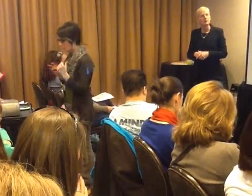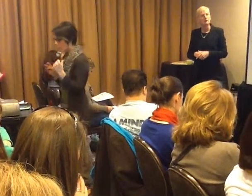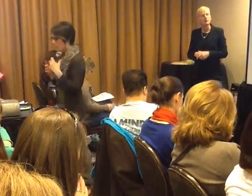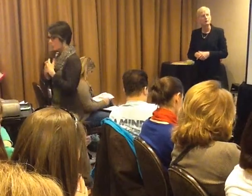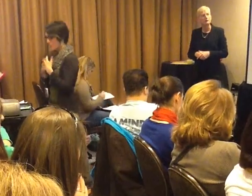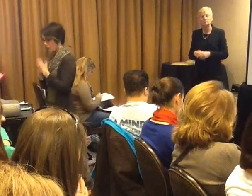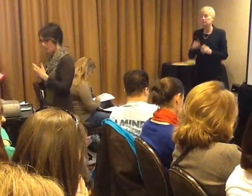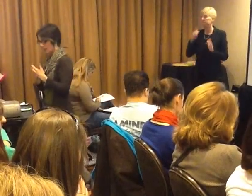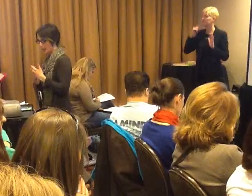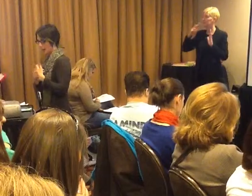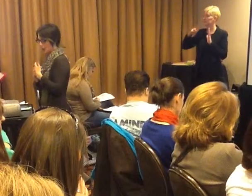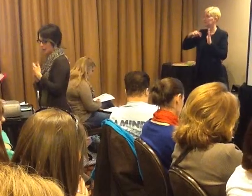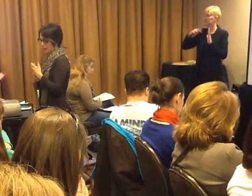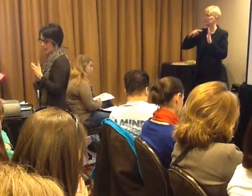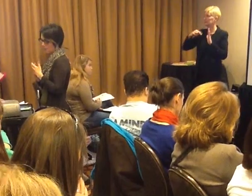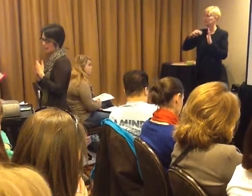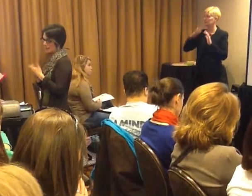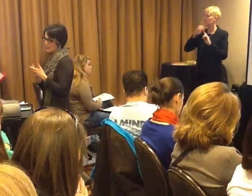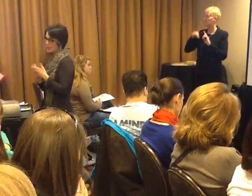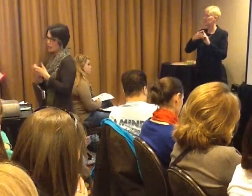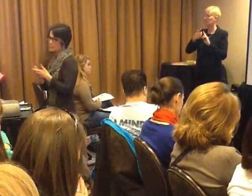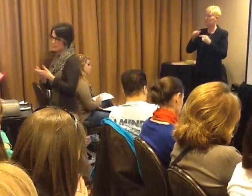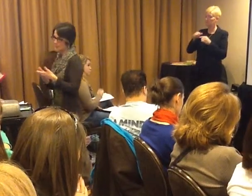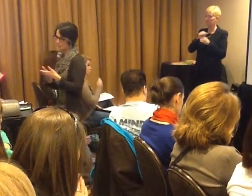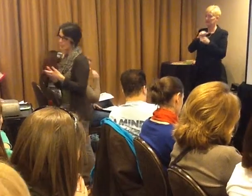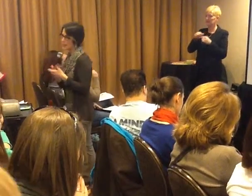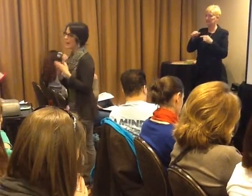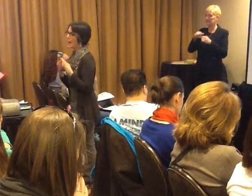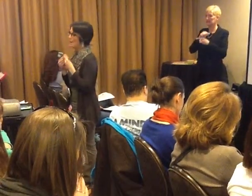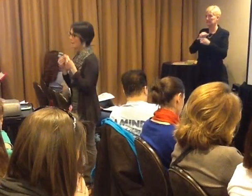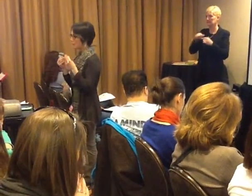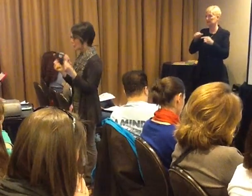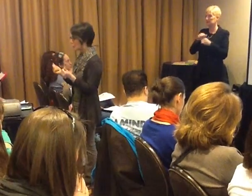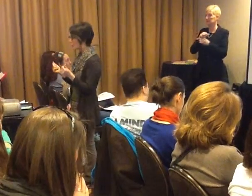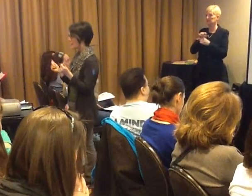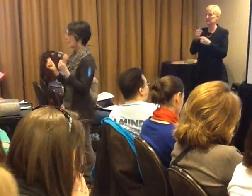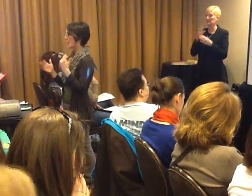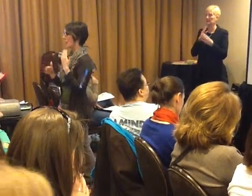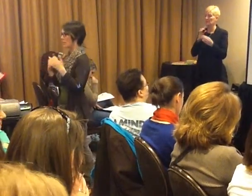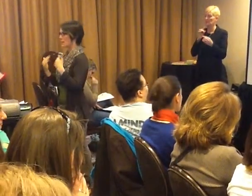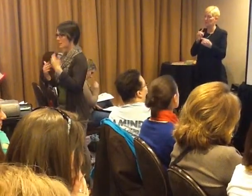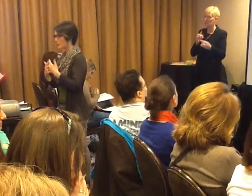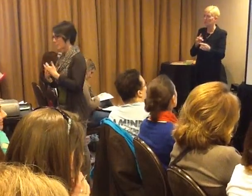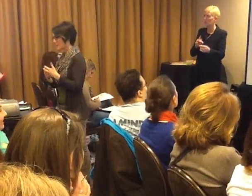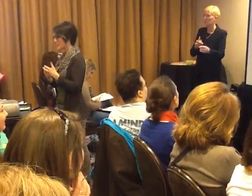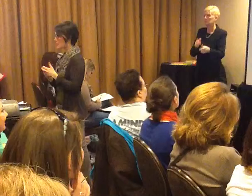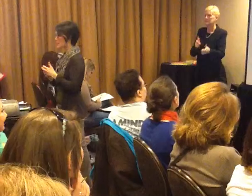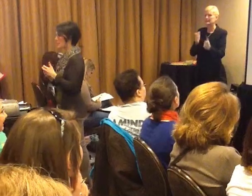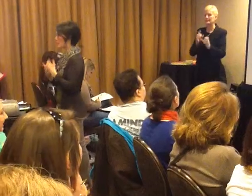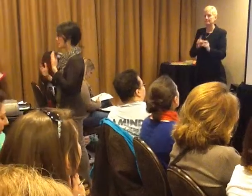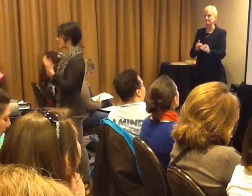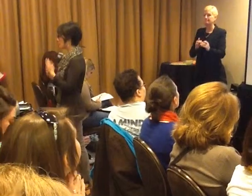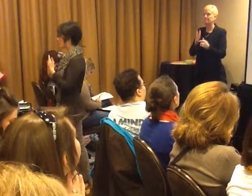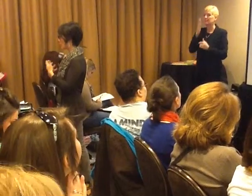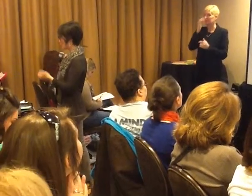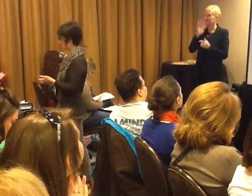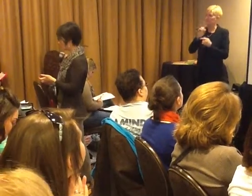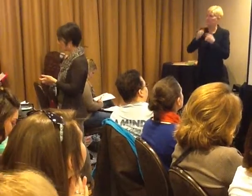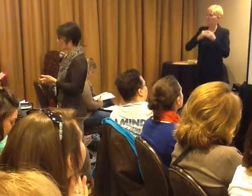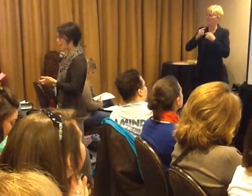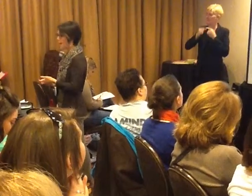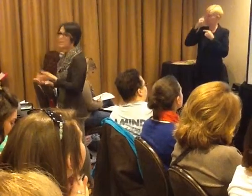For reading, we talked about with practicing automaticity and that fluency, how because of the processing speed, that's something